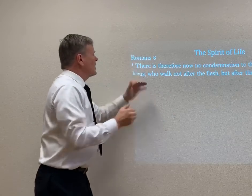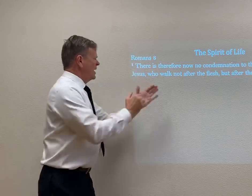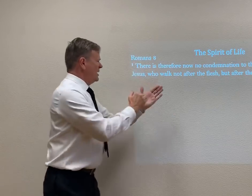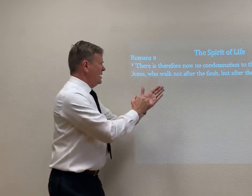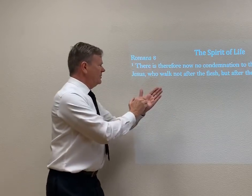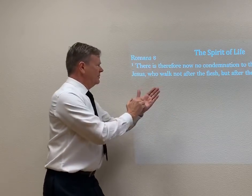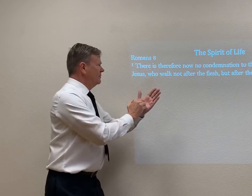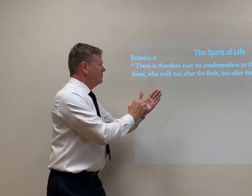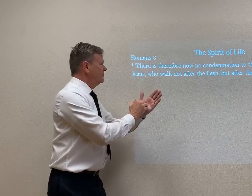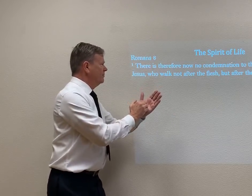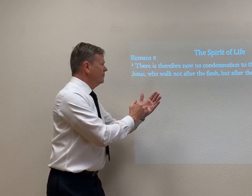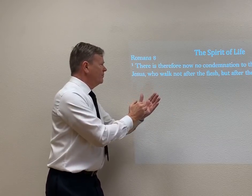So again, verse 1.